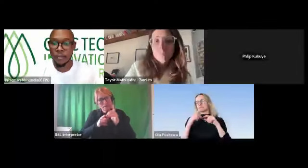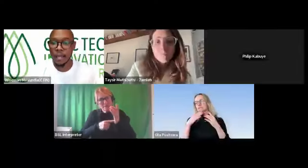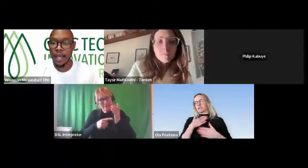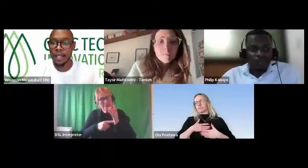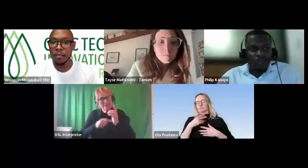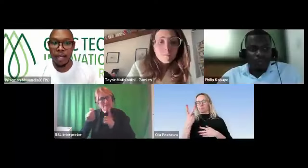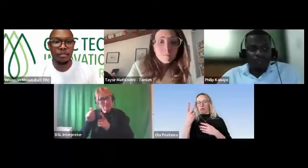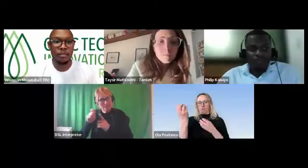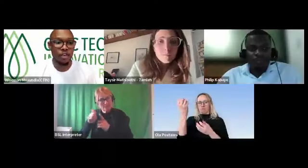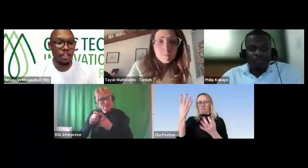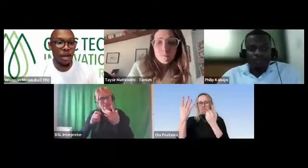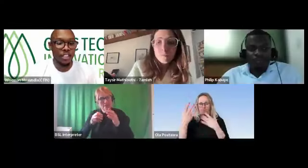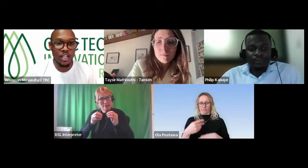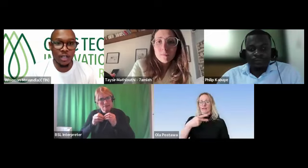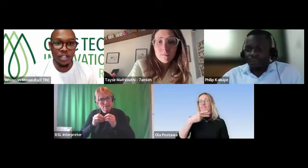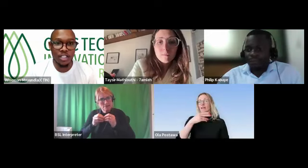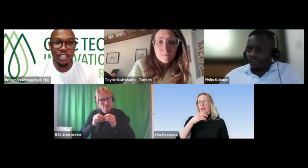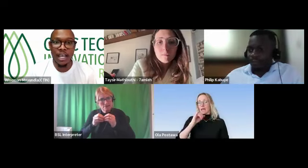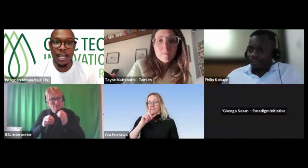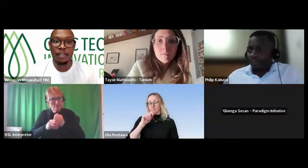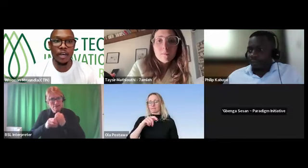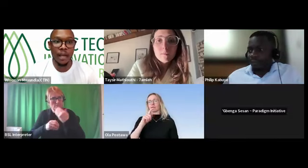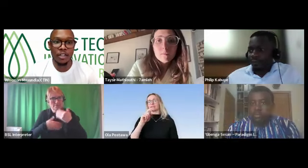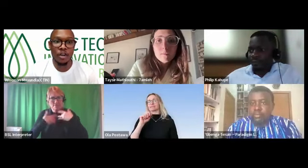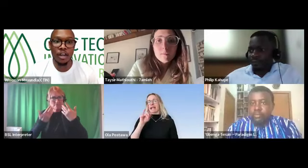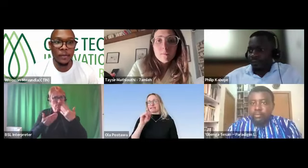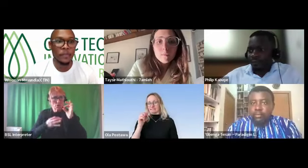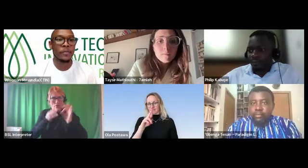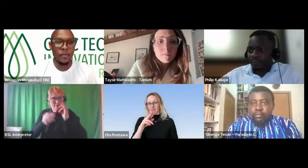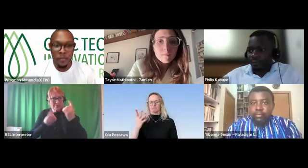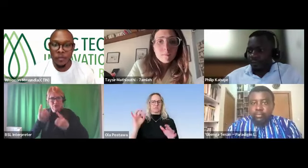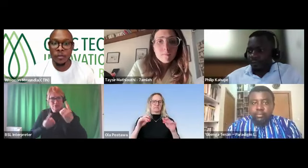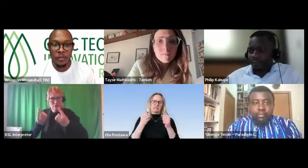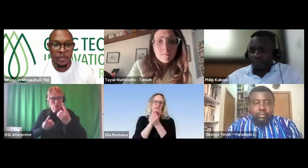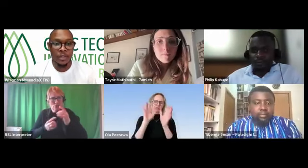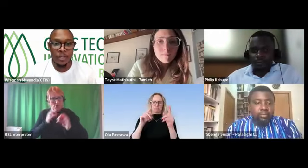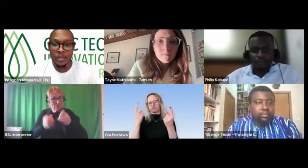Taysir, Philip, and Gbenga, feel free to ask each other questions and have your cameras on.